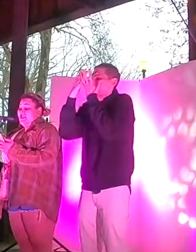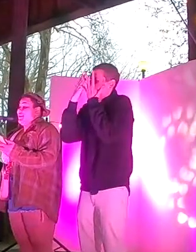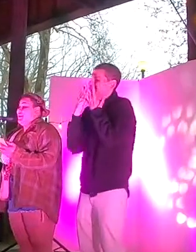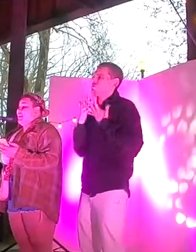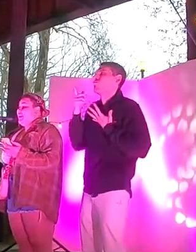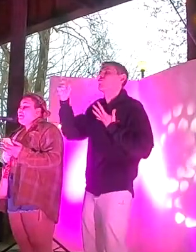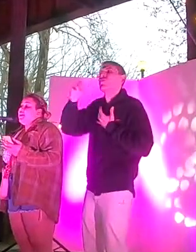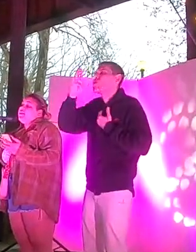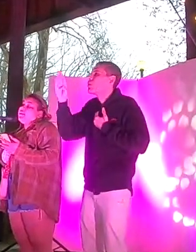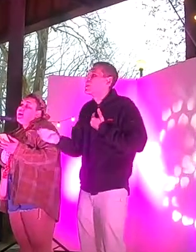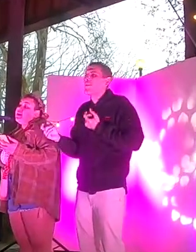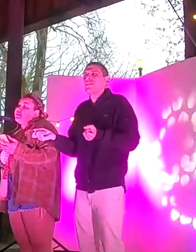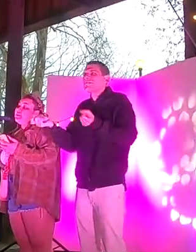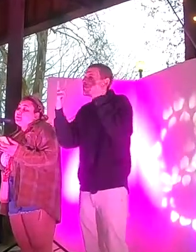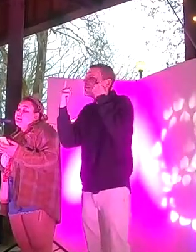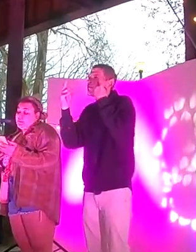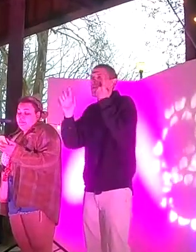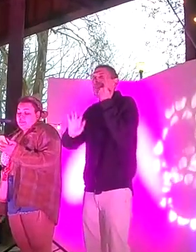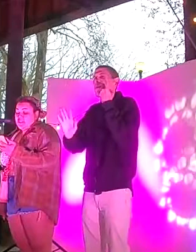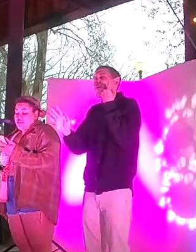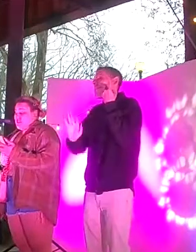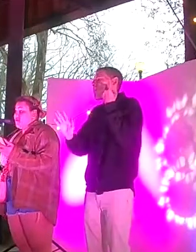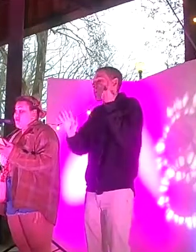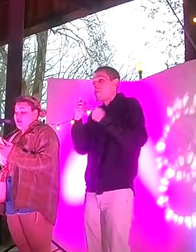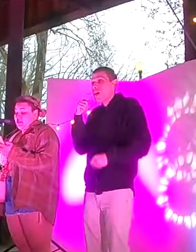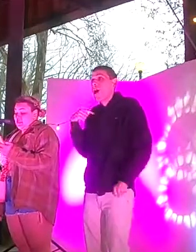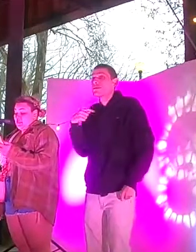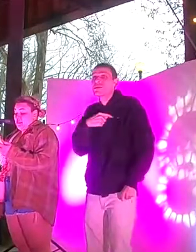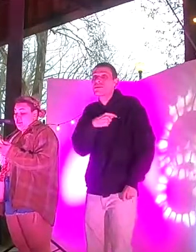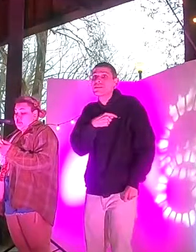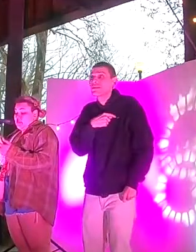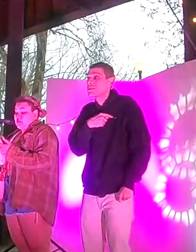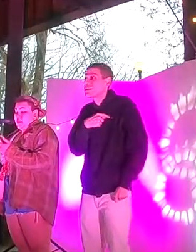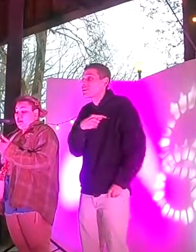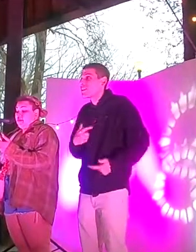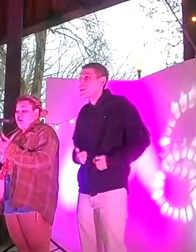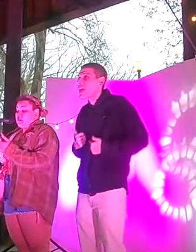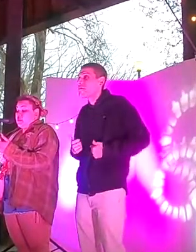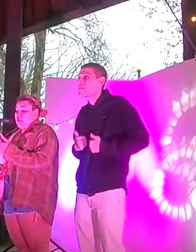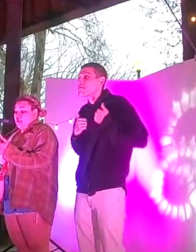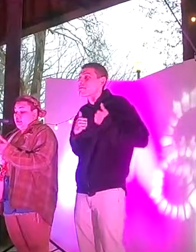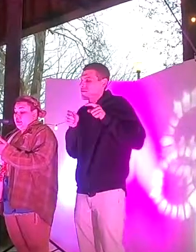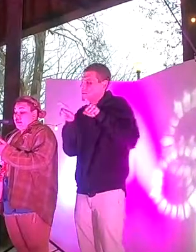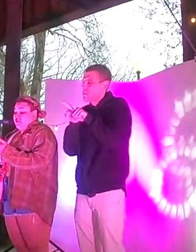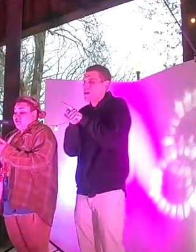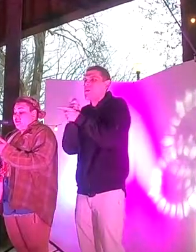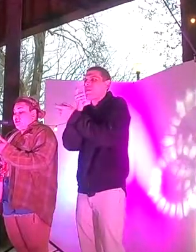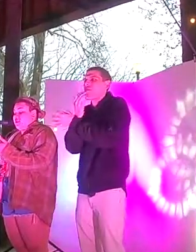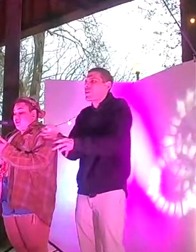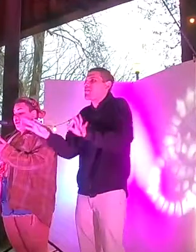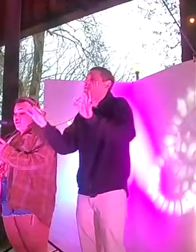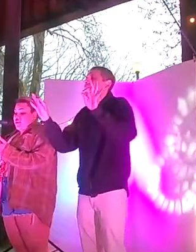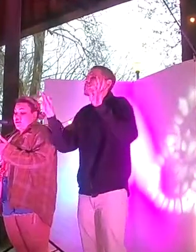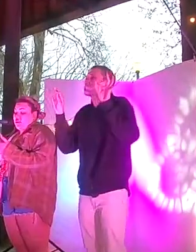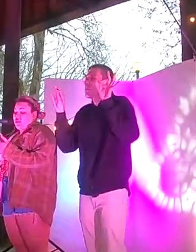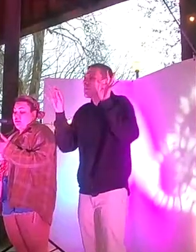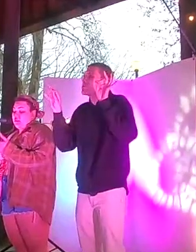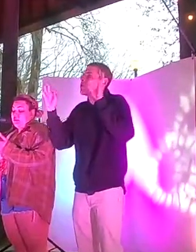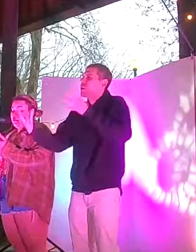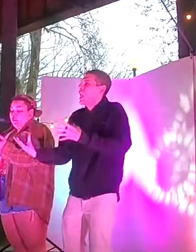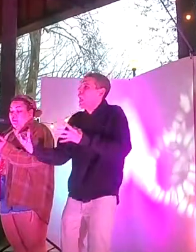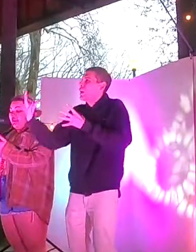never see that for us, she is freedom. So take my ui and feel